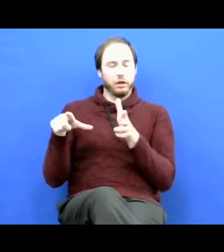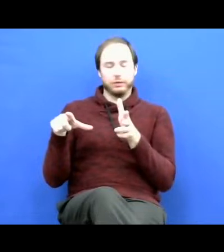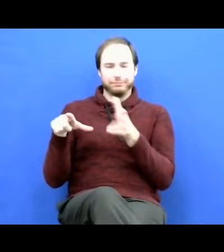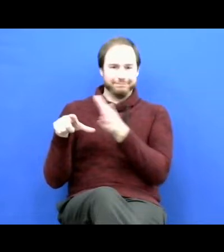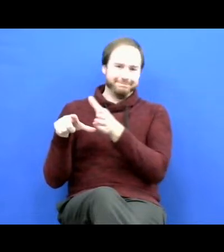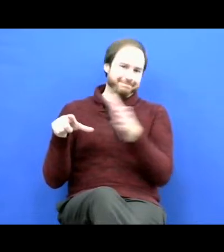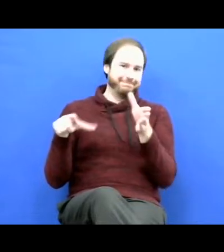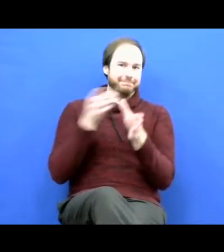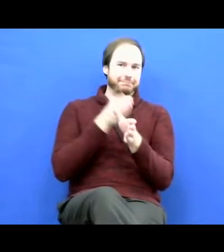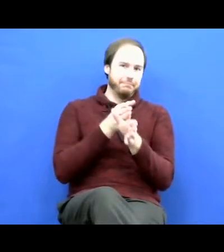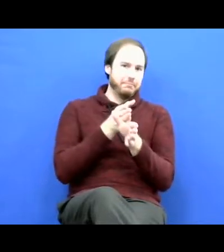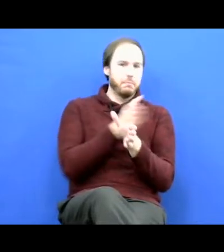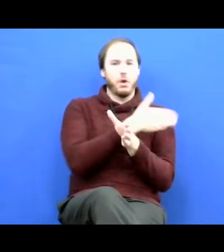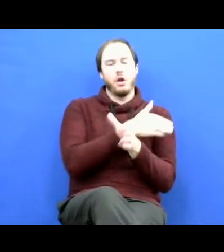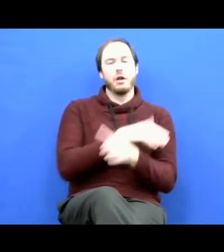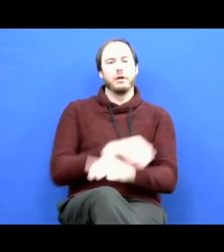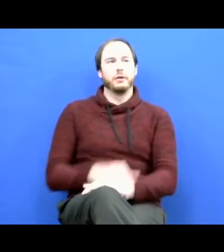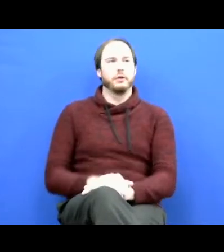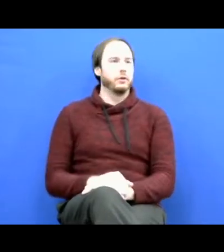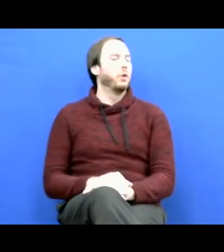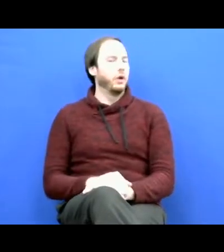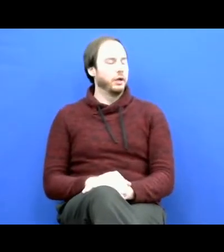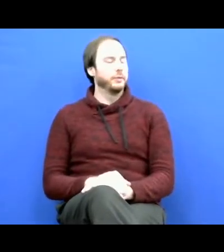but sure.